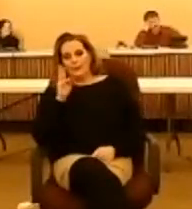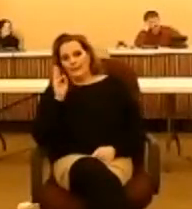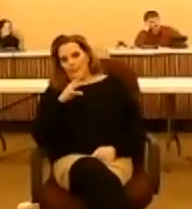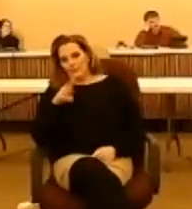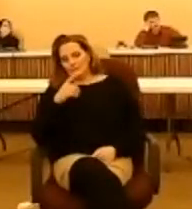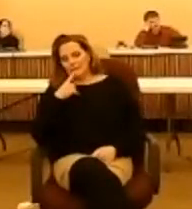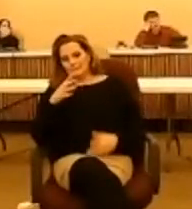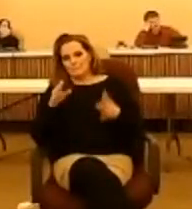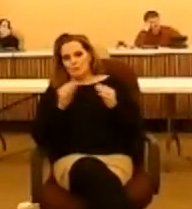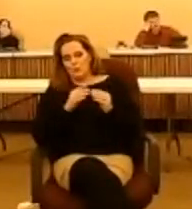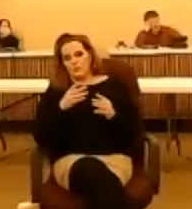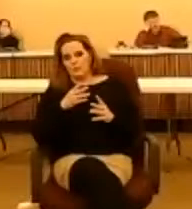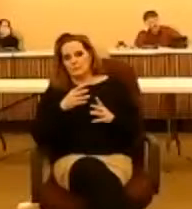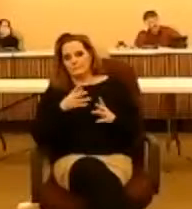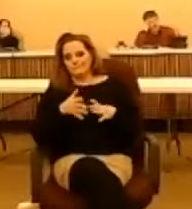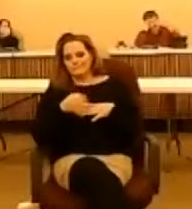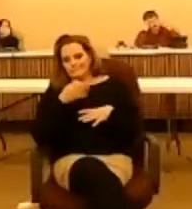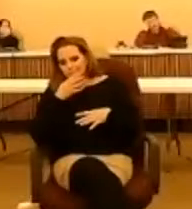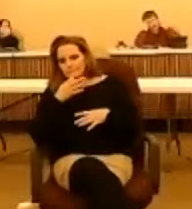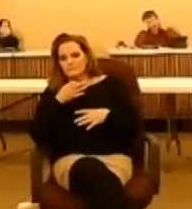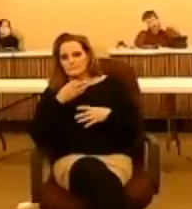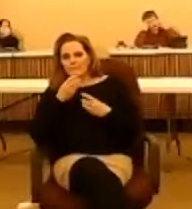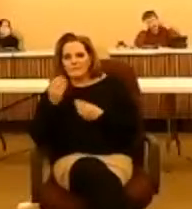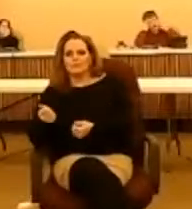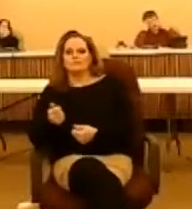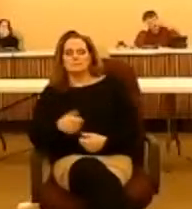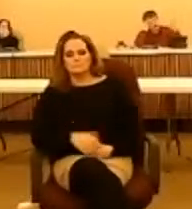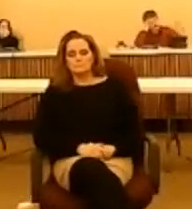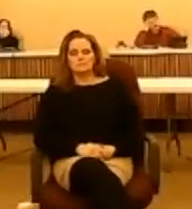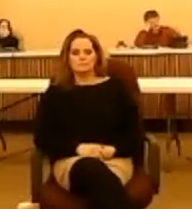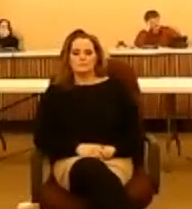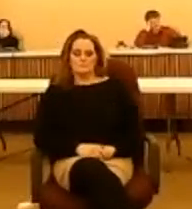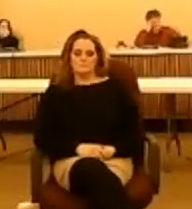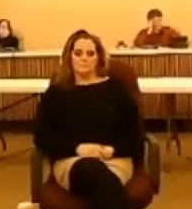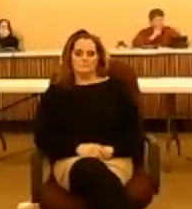more efficient for signing up than the 211.